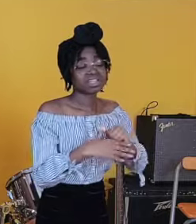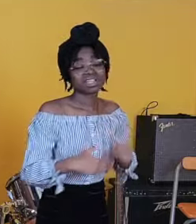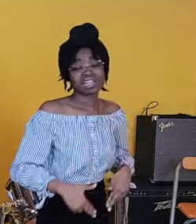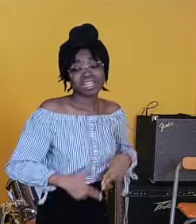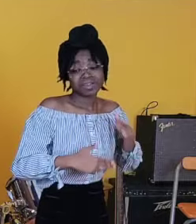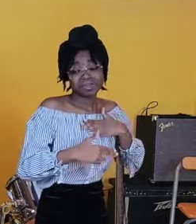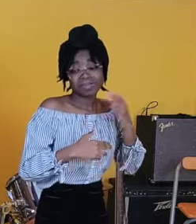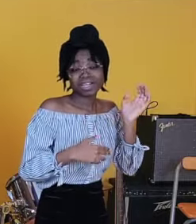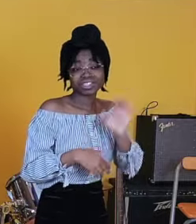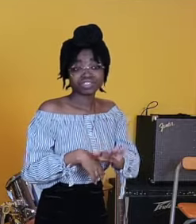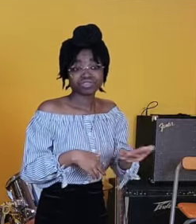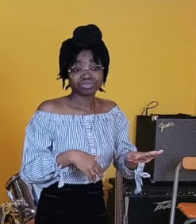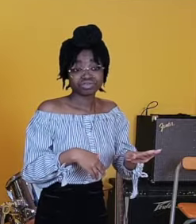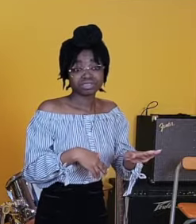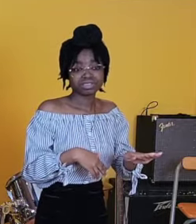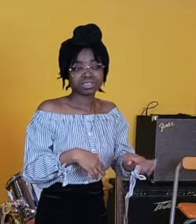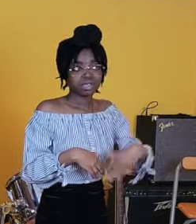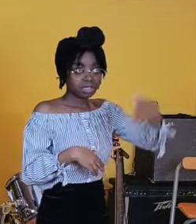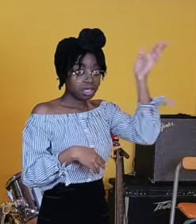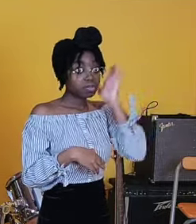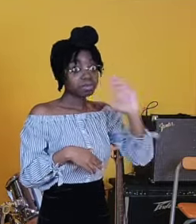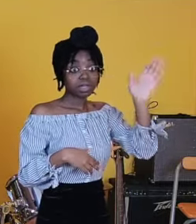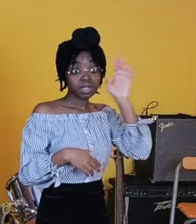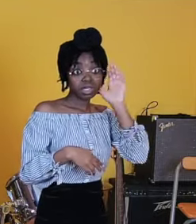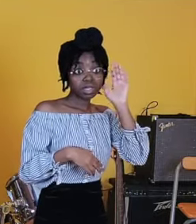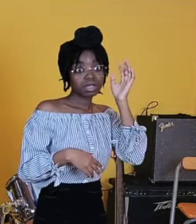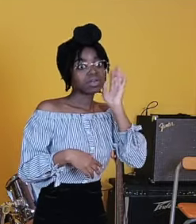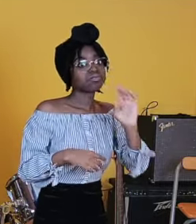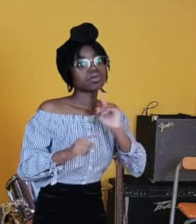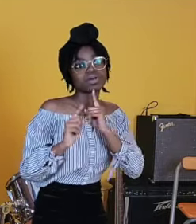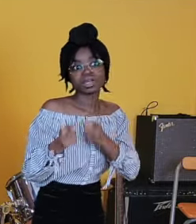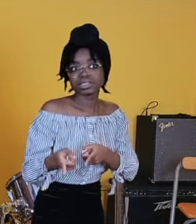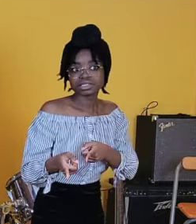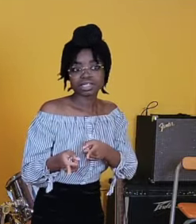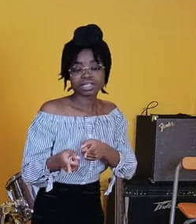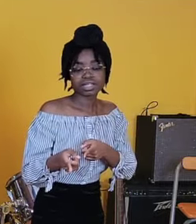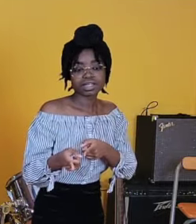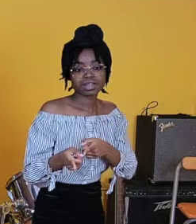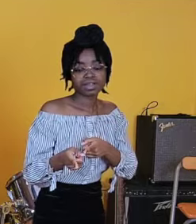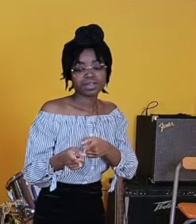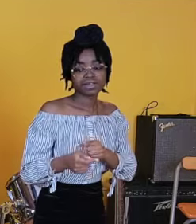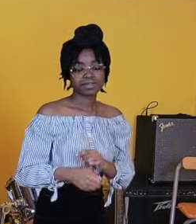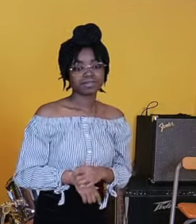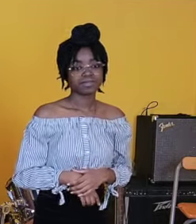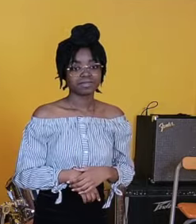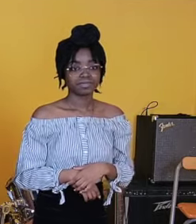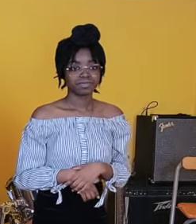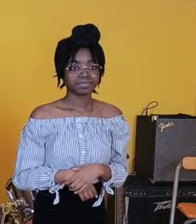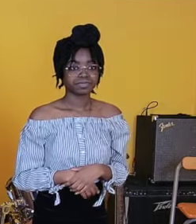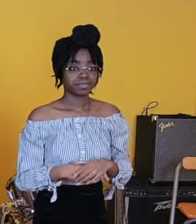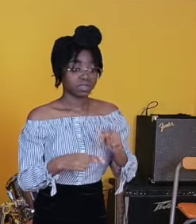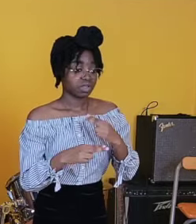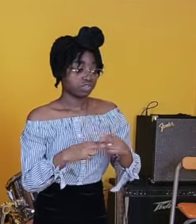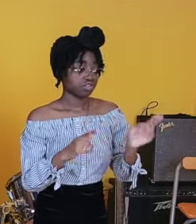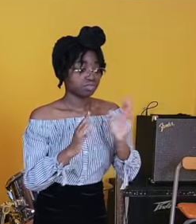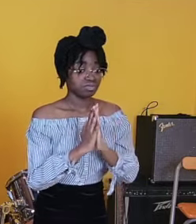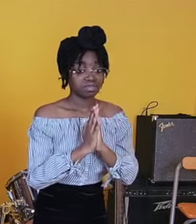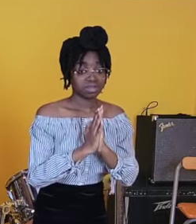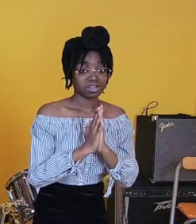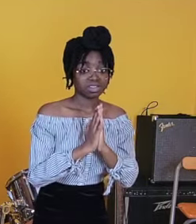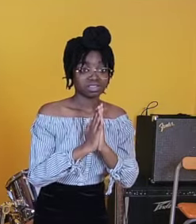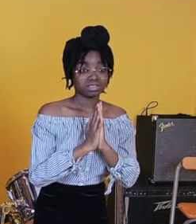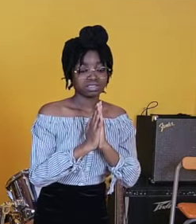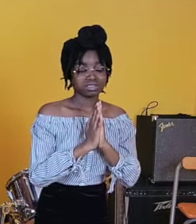God will hear you. God will hear and God will answer. just a short prayer that you can pray for those